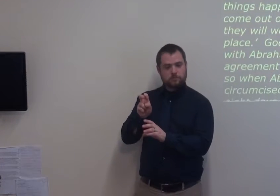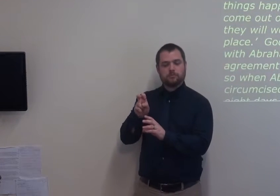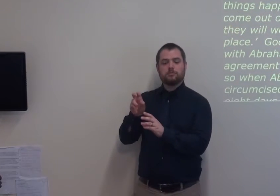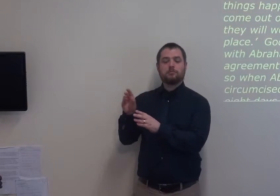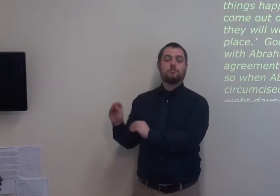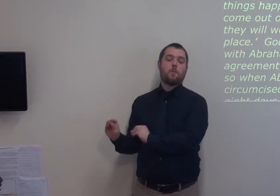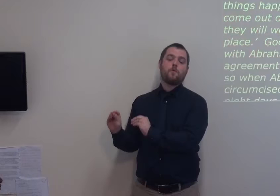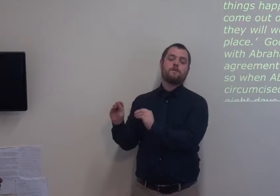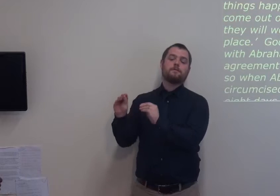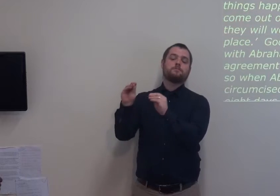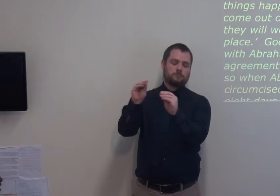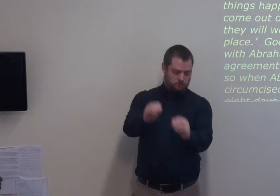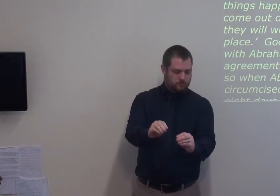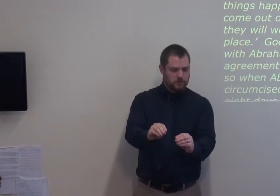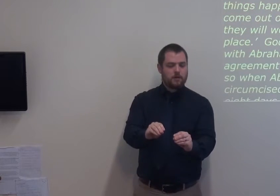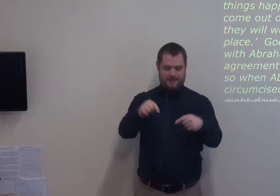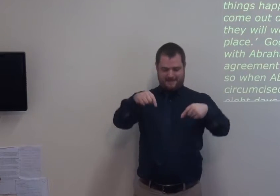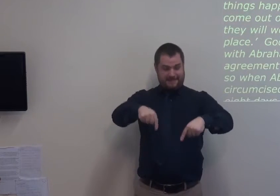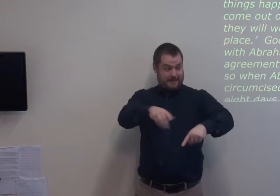Then they will worship me here in this place."